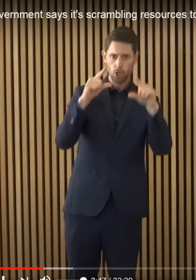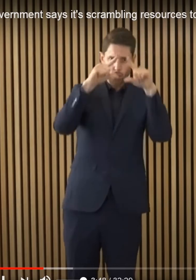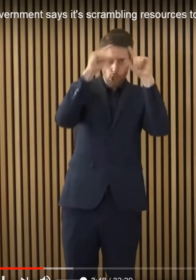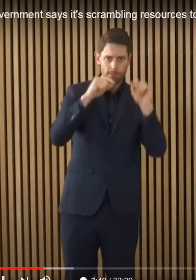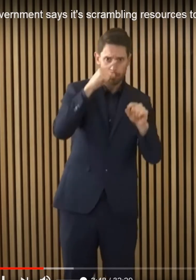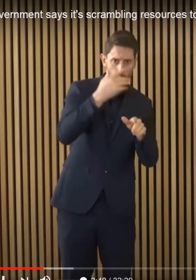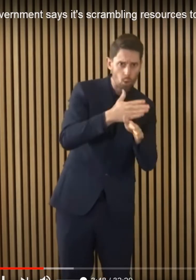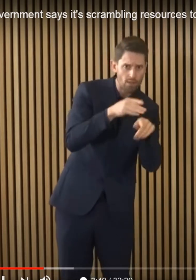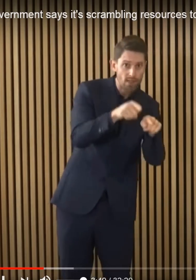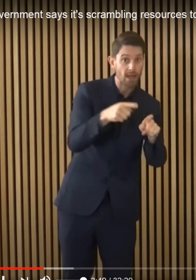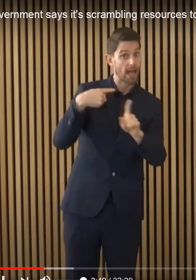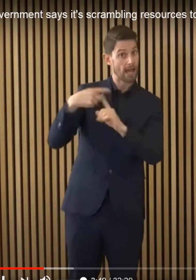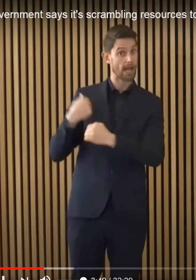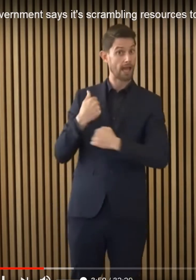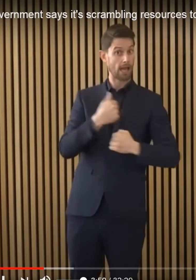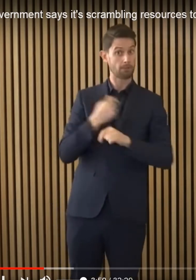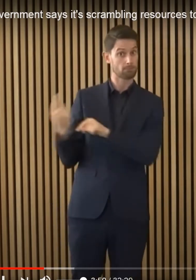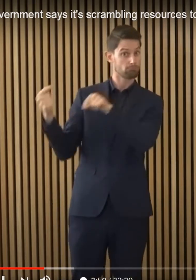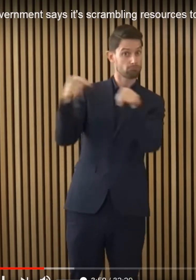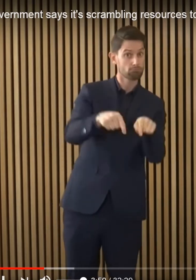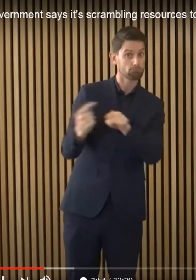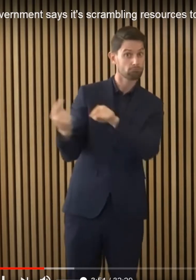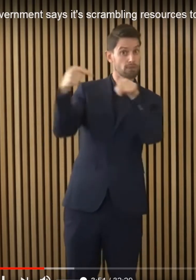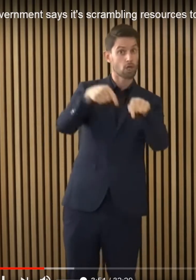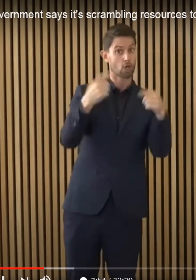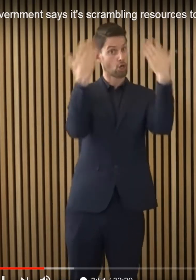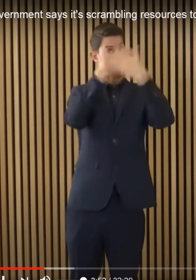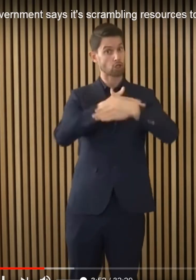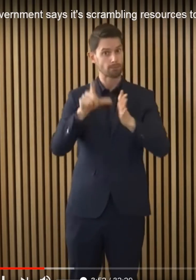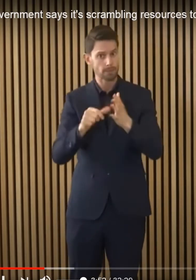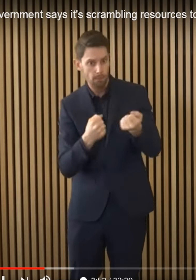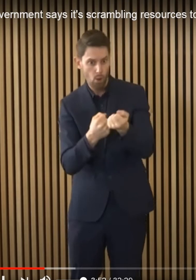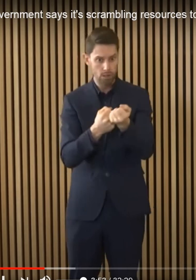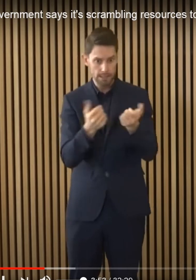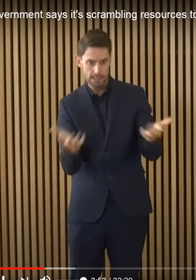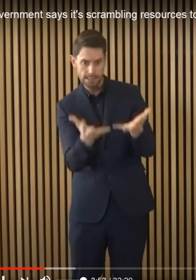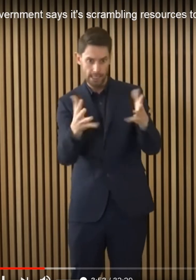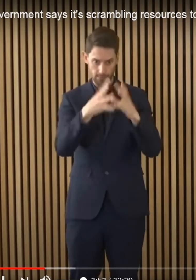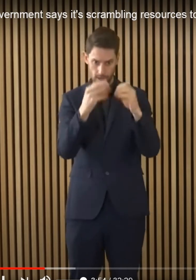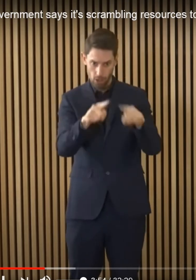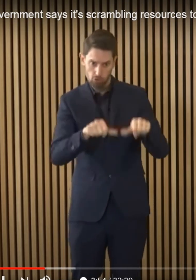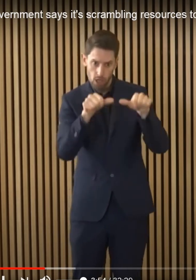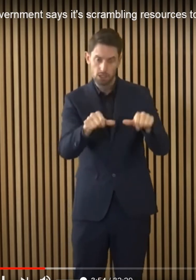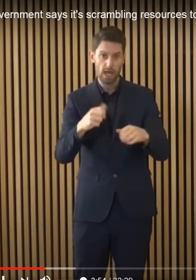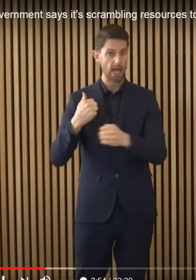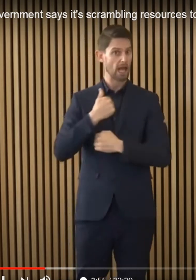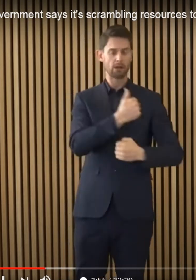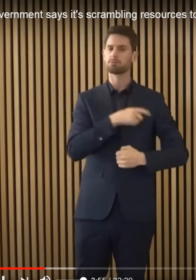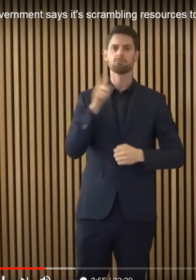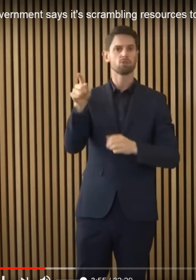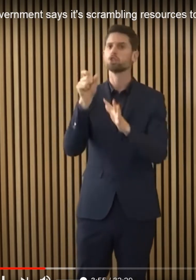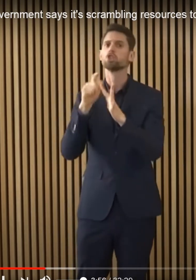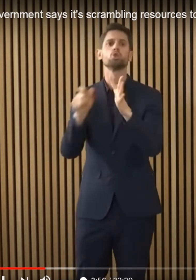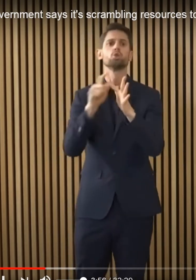medical personnel through the evenings, but they are available and being tasked to assist with